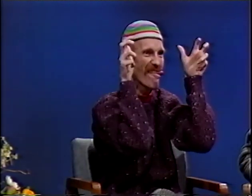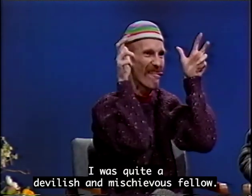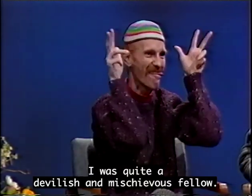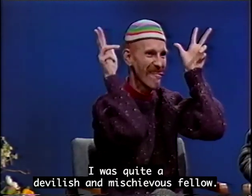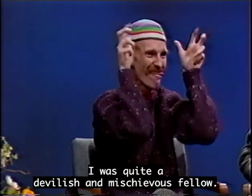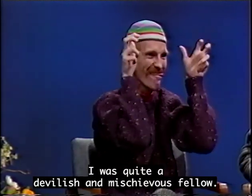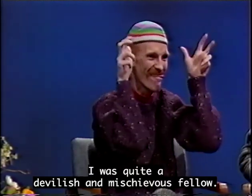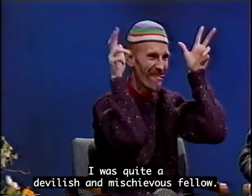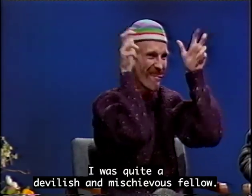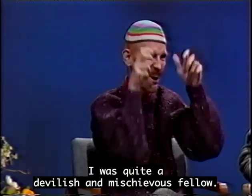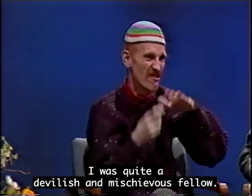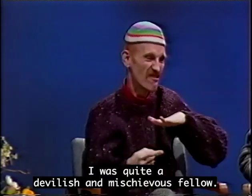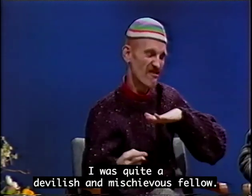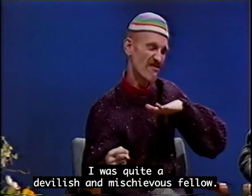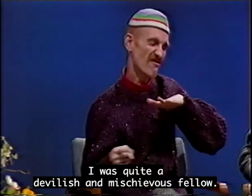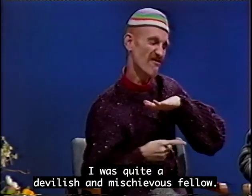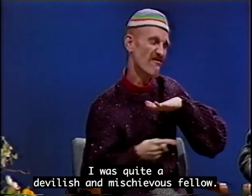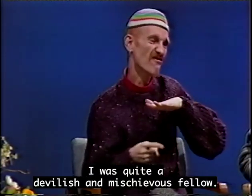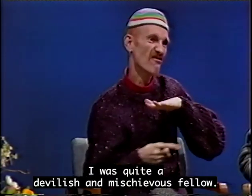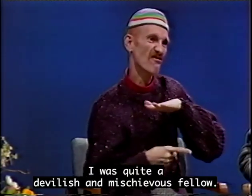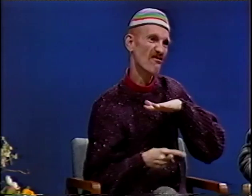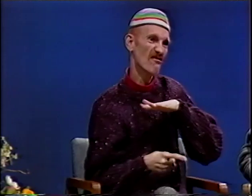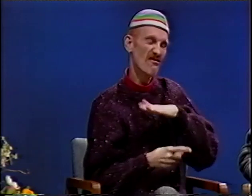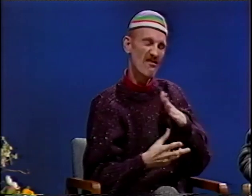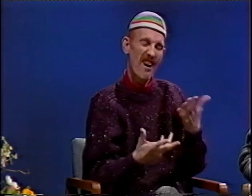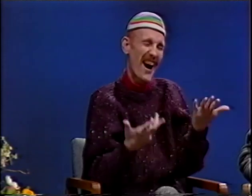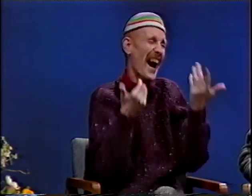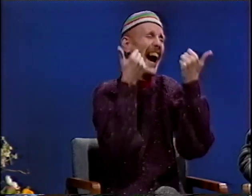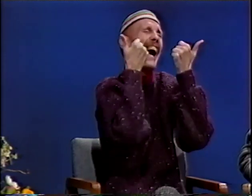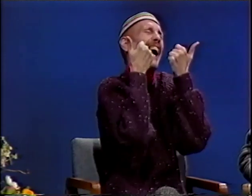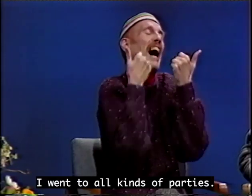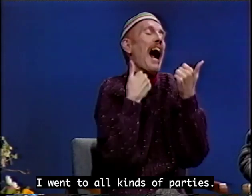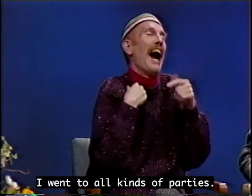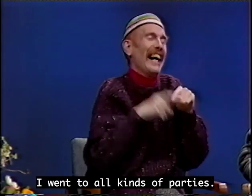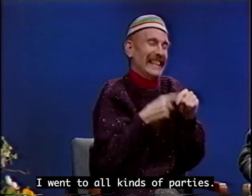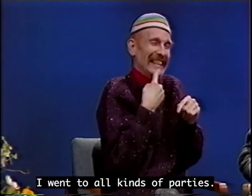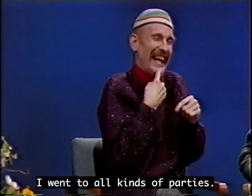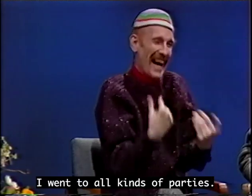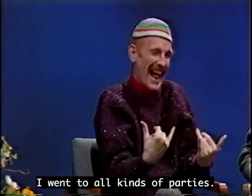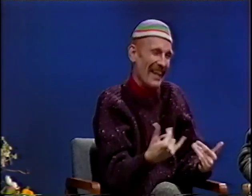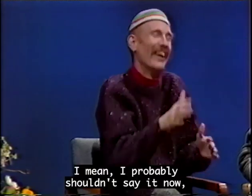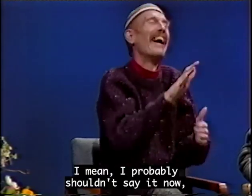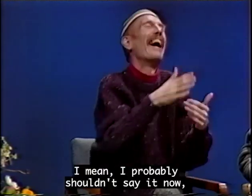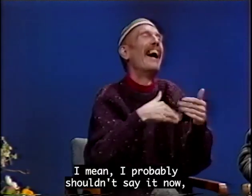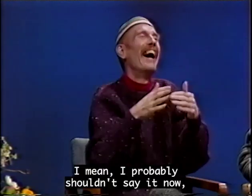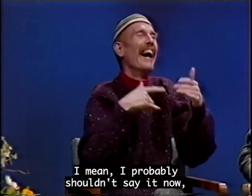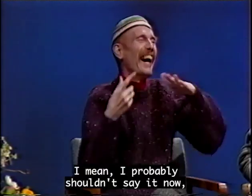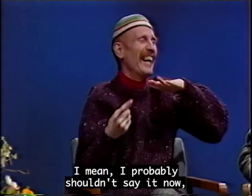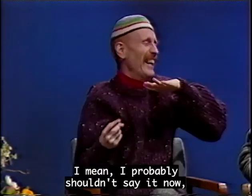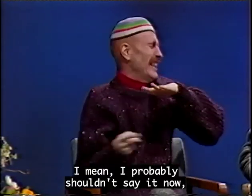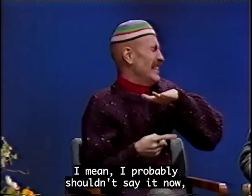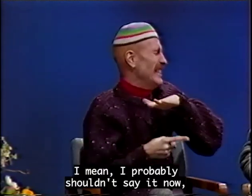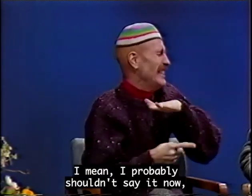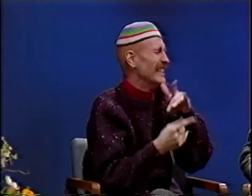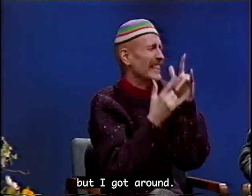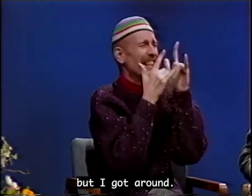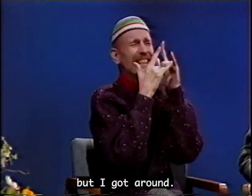I was quite a devilish and mischievous fellow. I went to all kinds of parties. I mean, I probably shouldn't say it now, but I